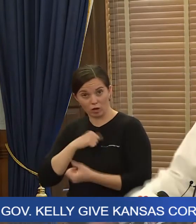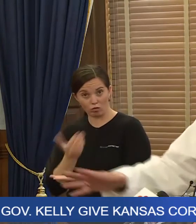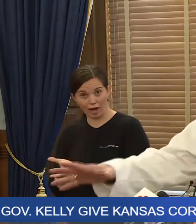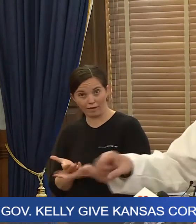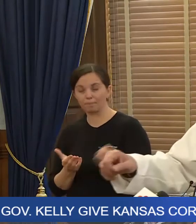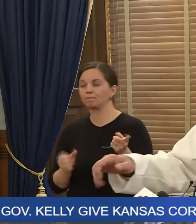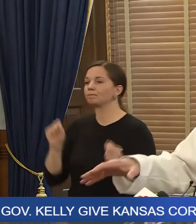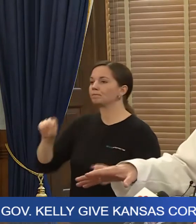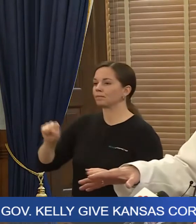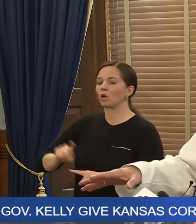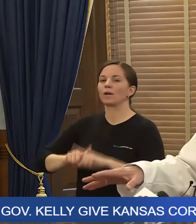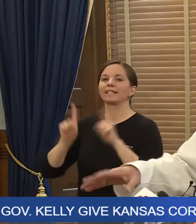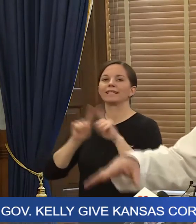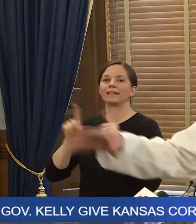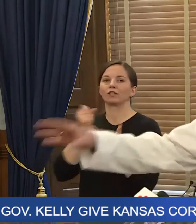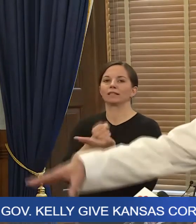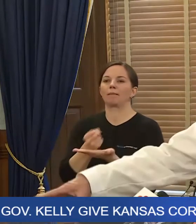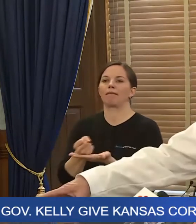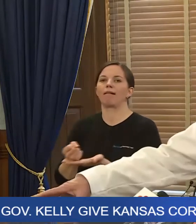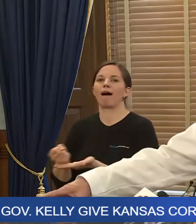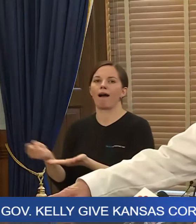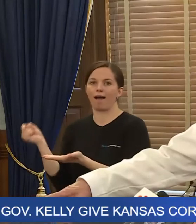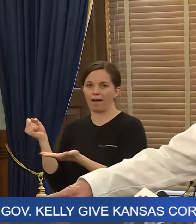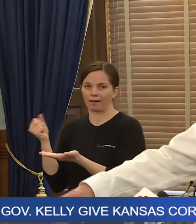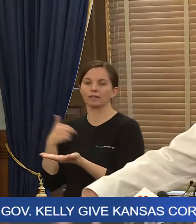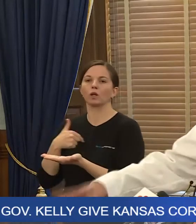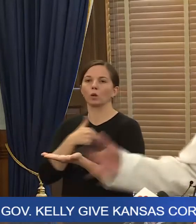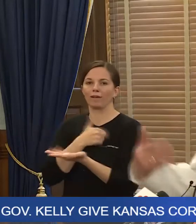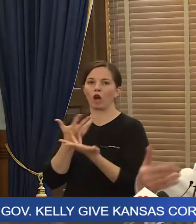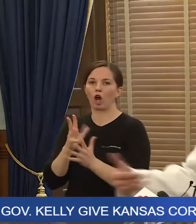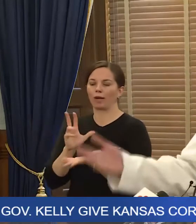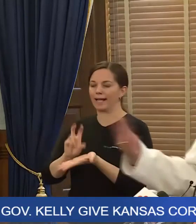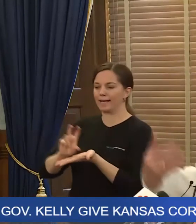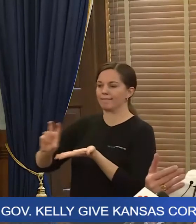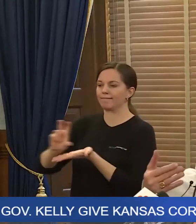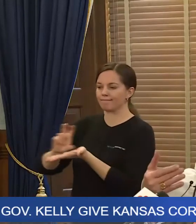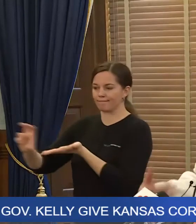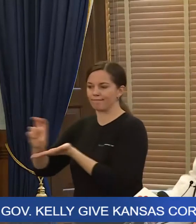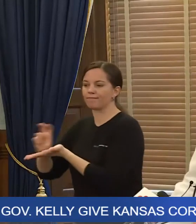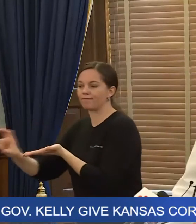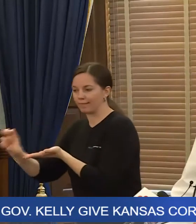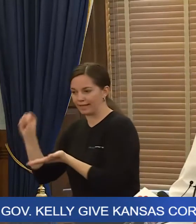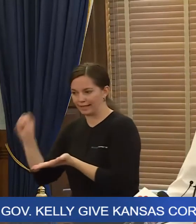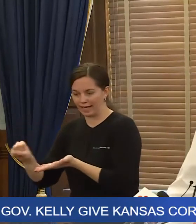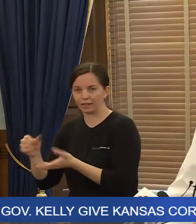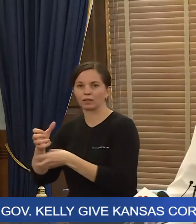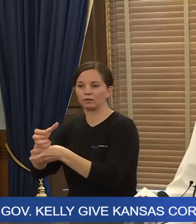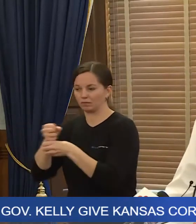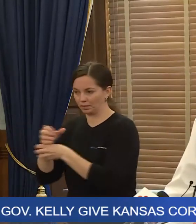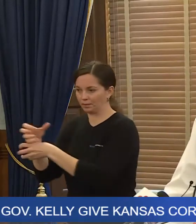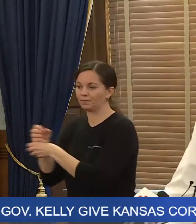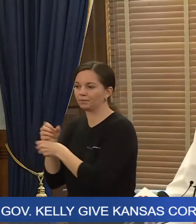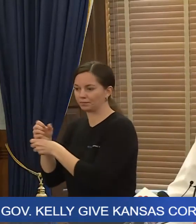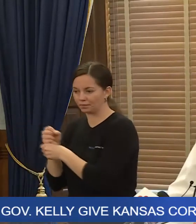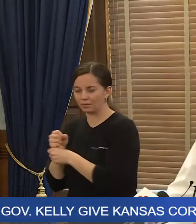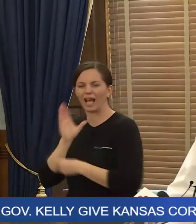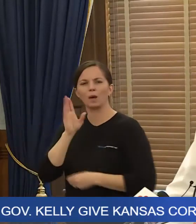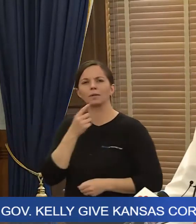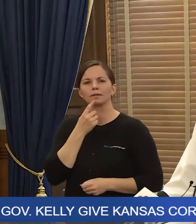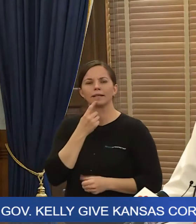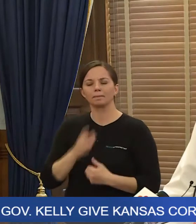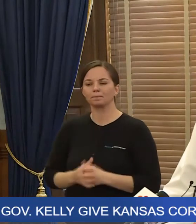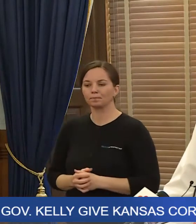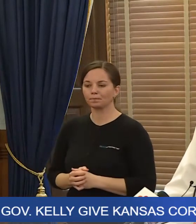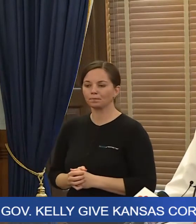many different supply chains that we've lubricated and paid money into, and those things are coming to us. I would characterize it by saying